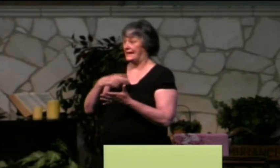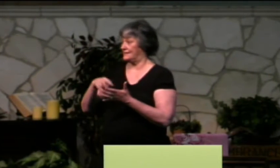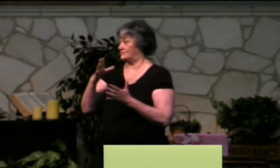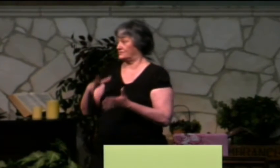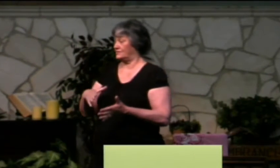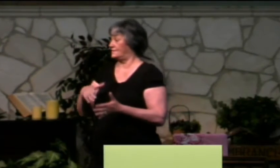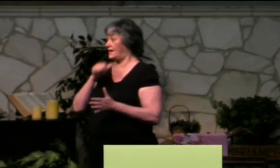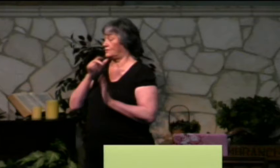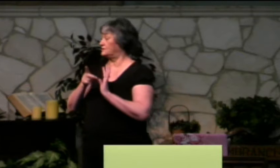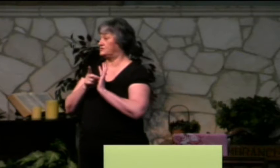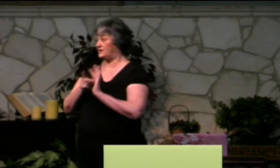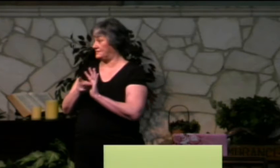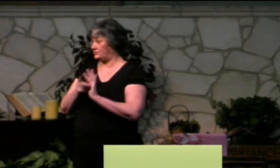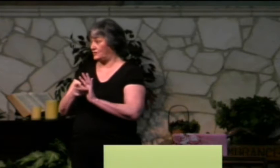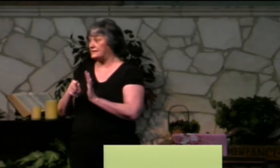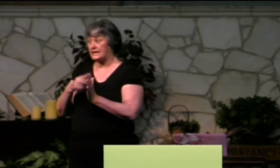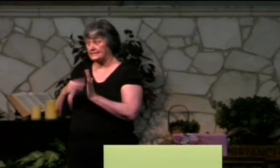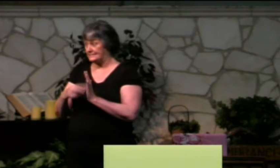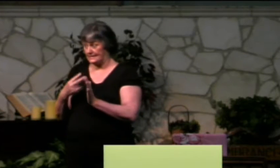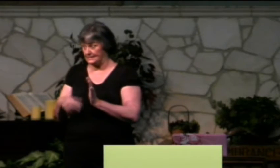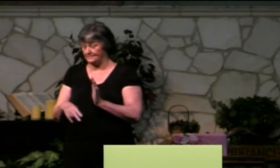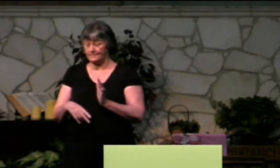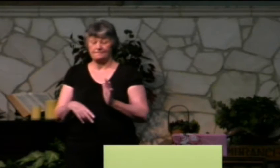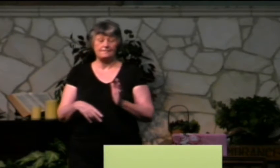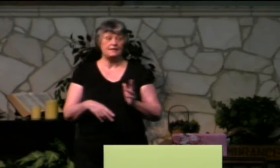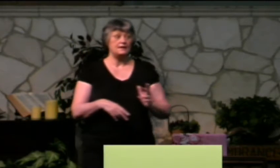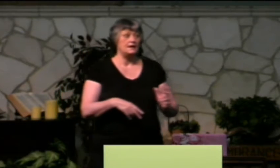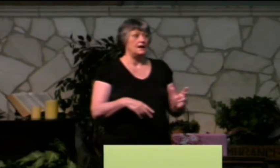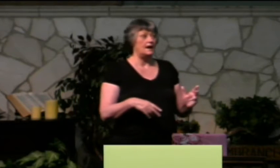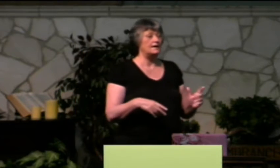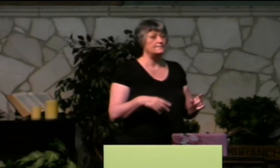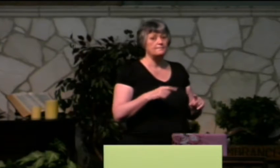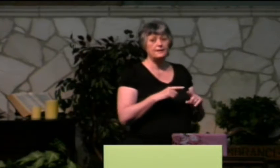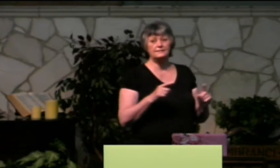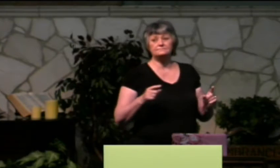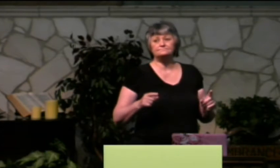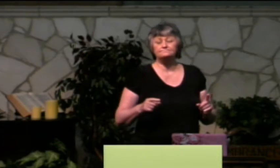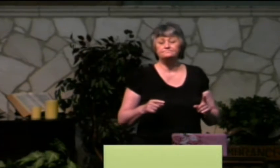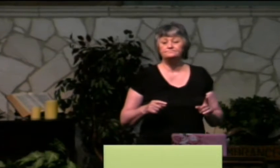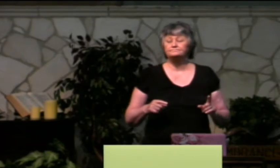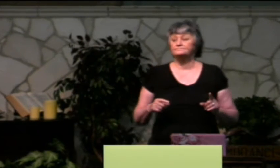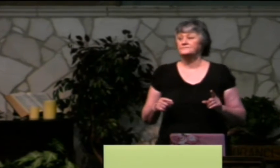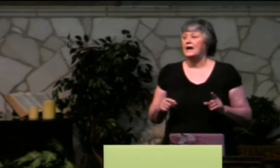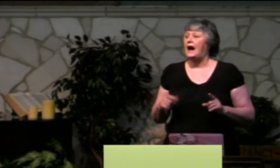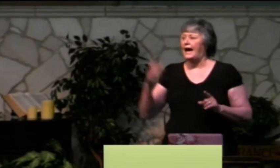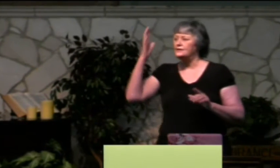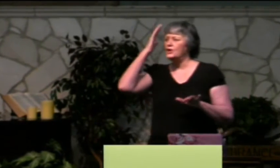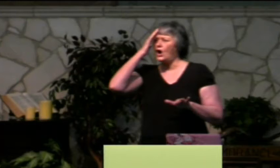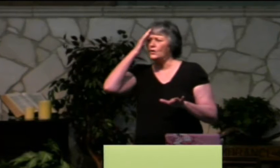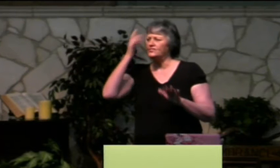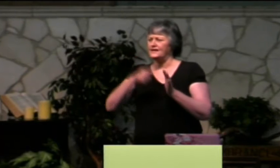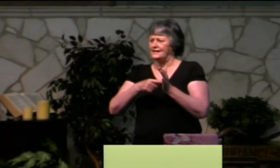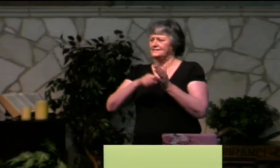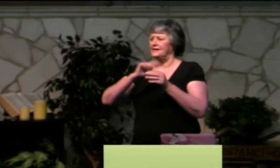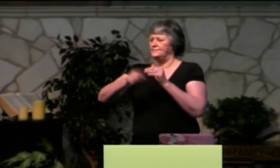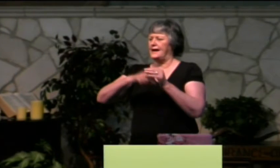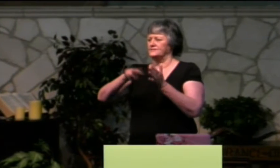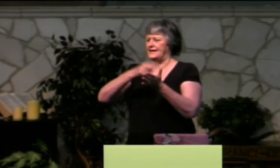dancer, so I'm not going to demonstrate dancing. But I know this about